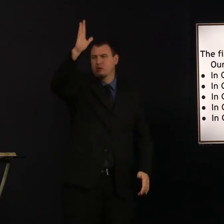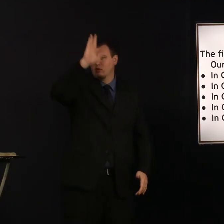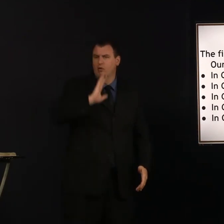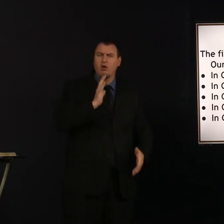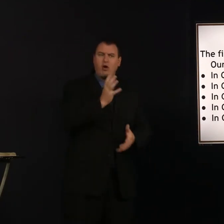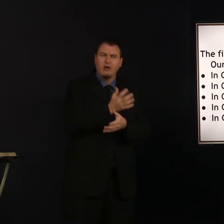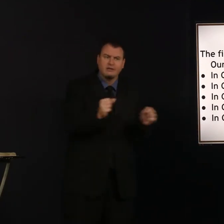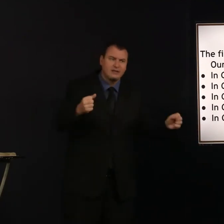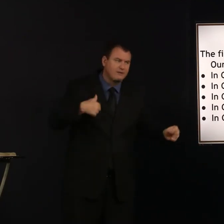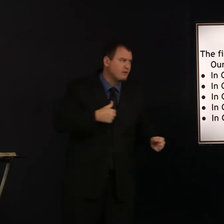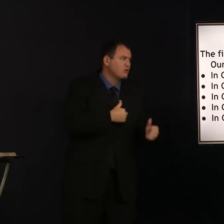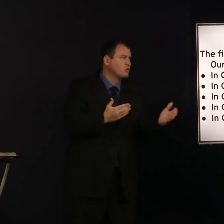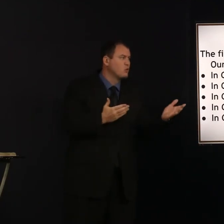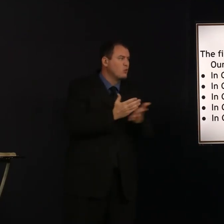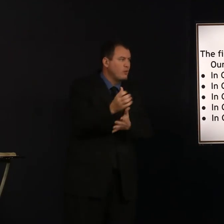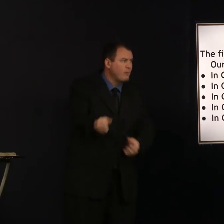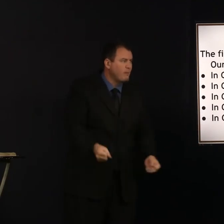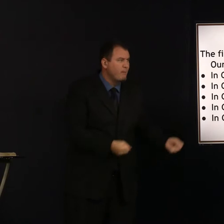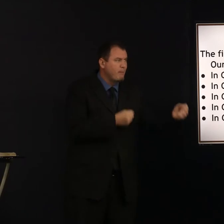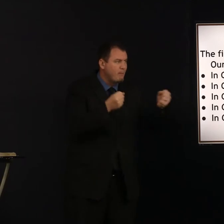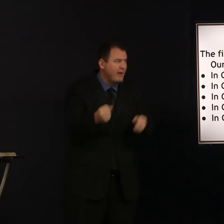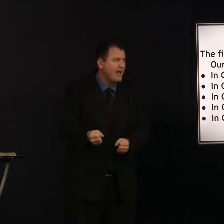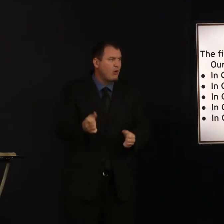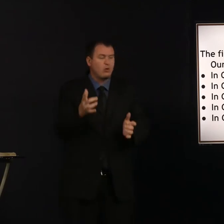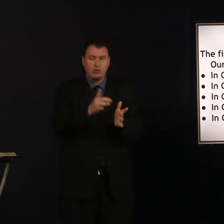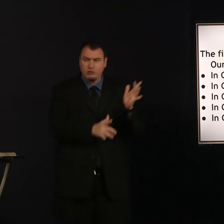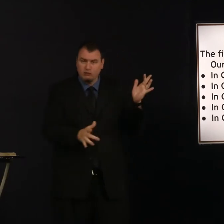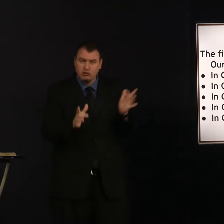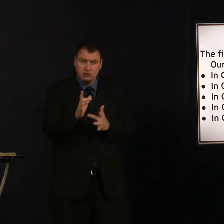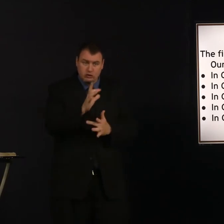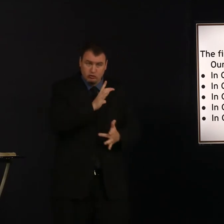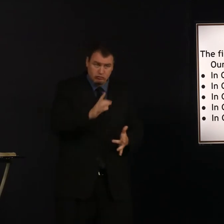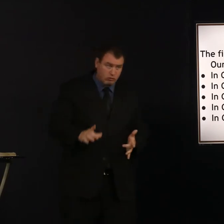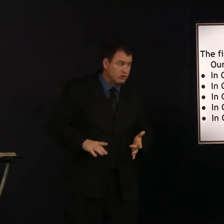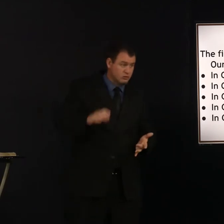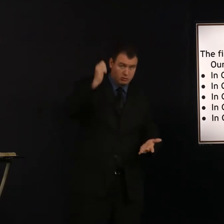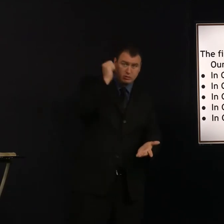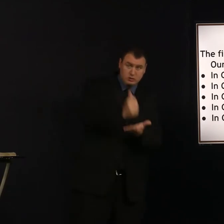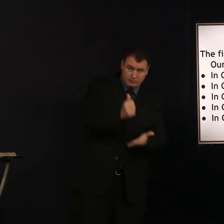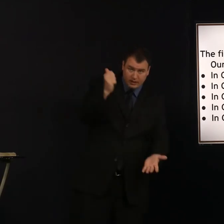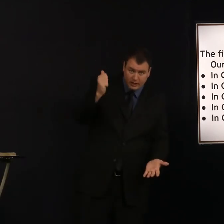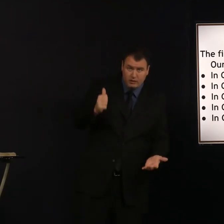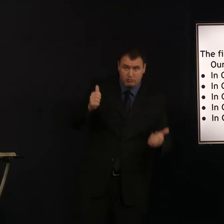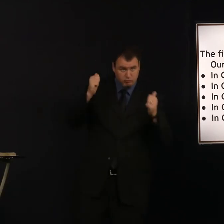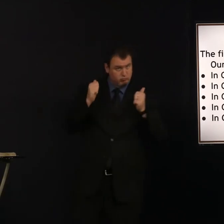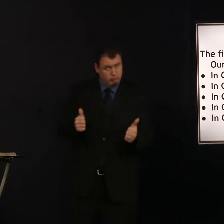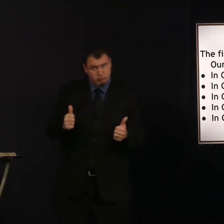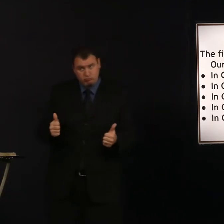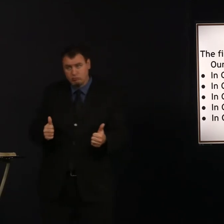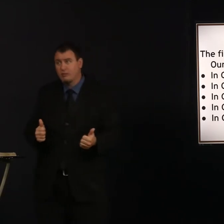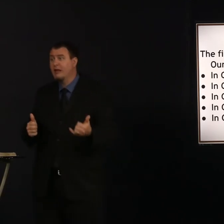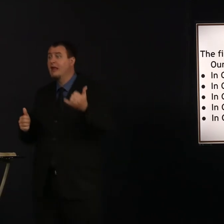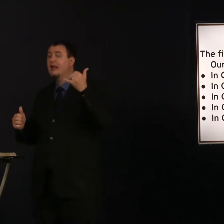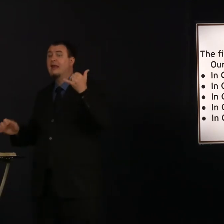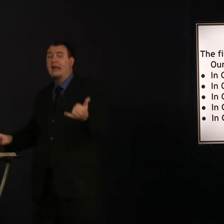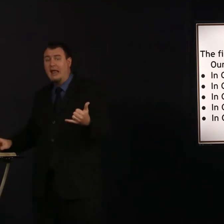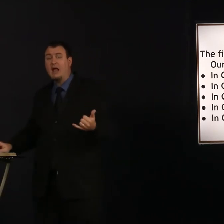All of this is because God saved us through his power, through Jesus Christ. Amen? Now,